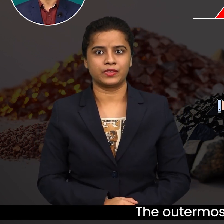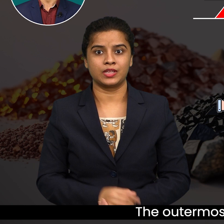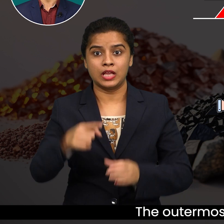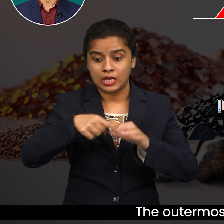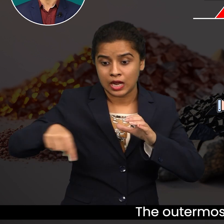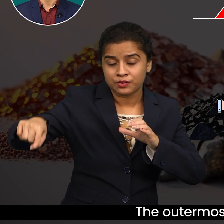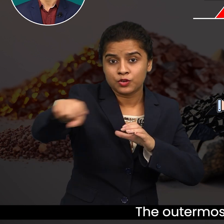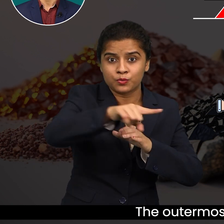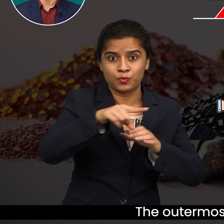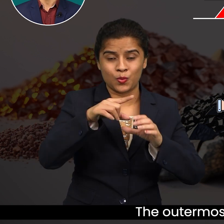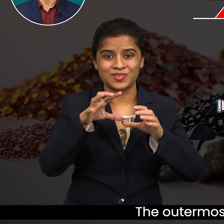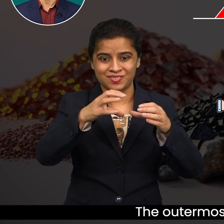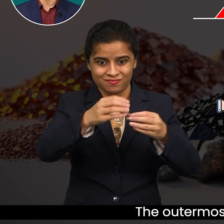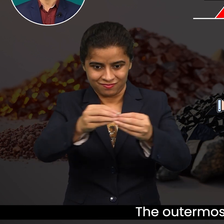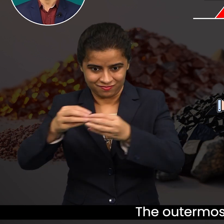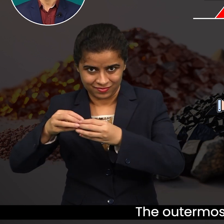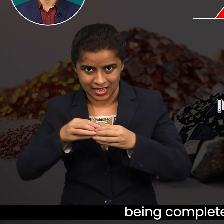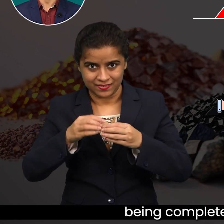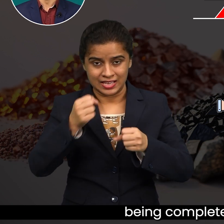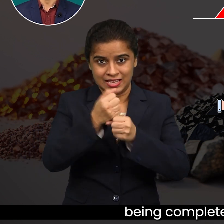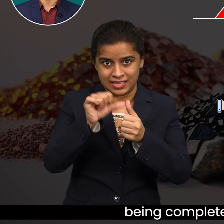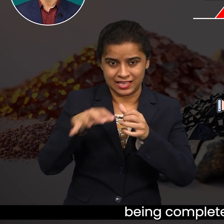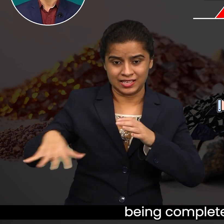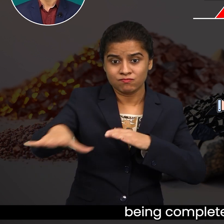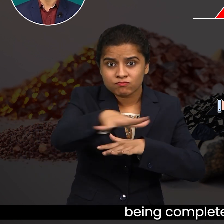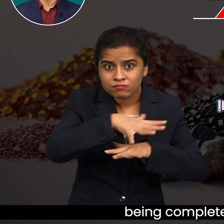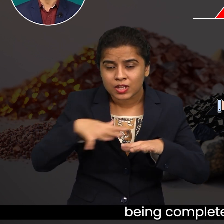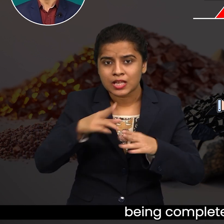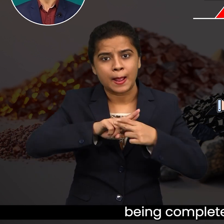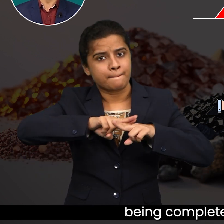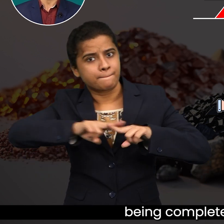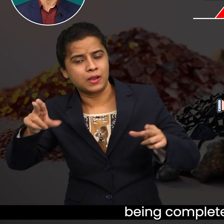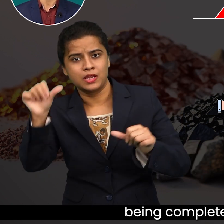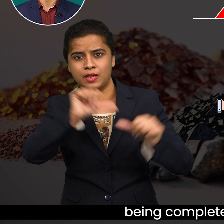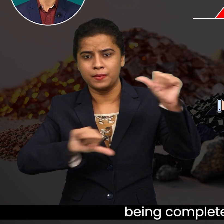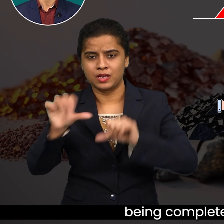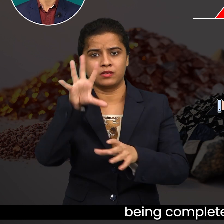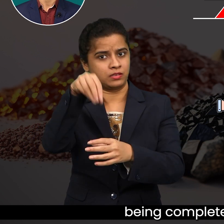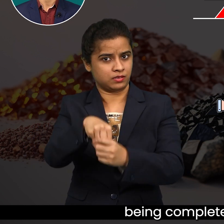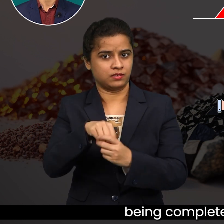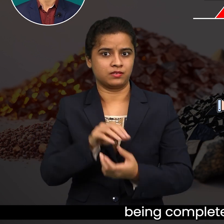The outermost shell of the noble gases being complete, they are chemically inert.